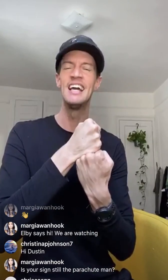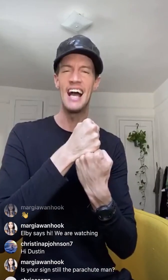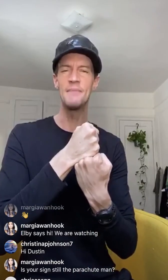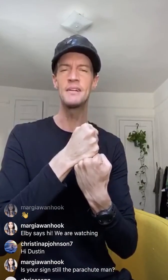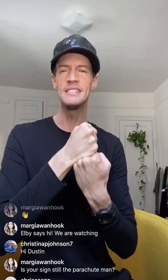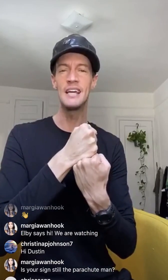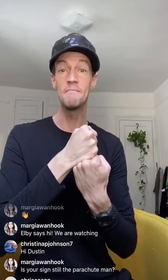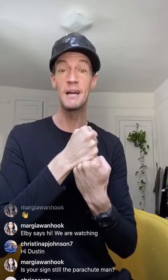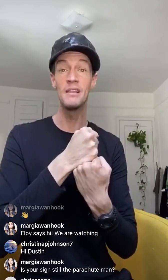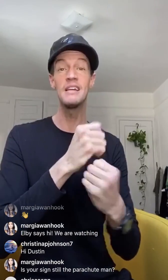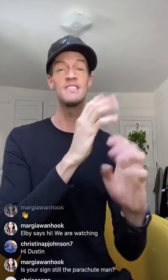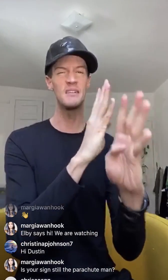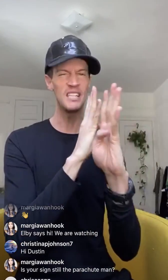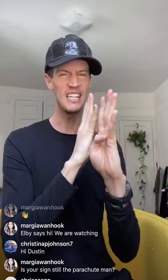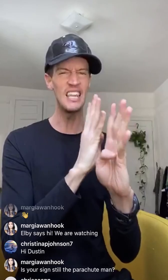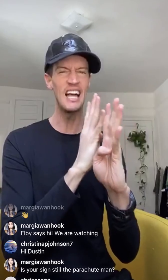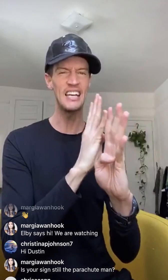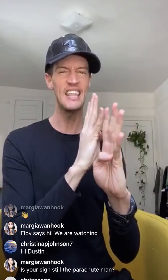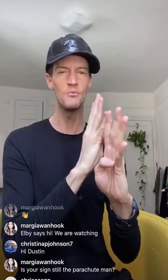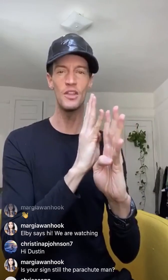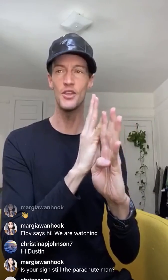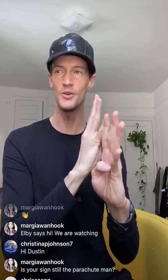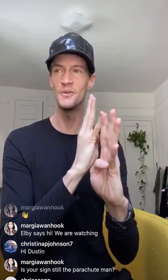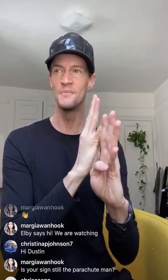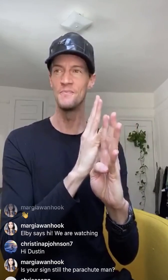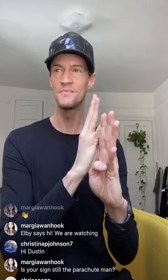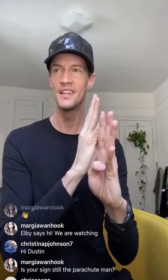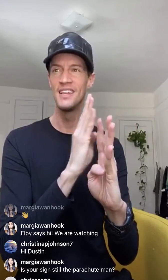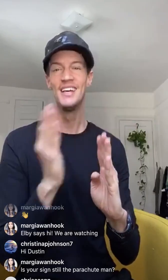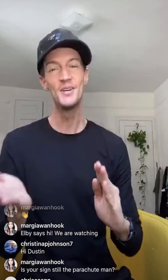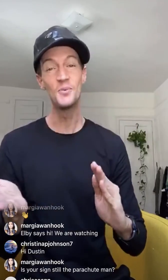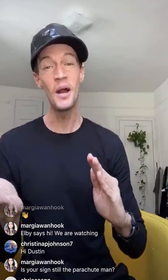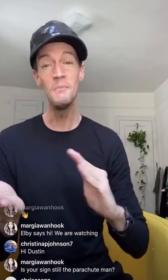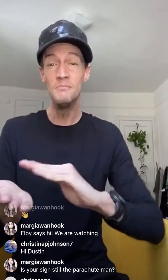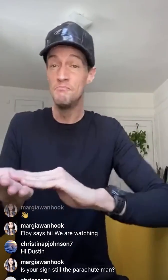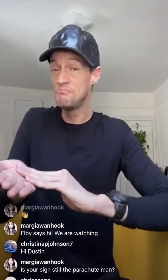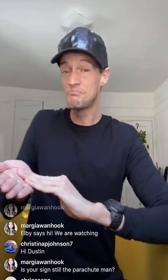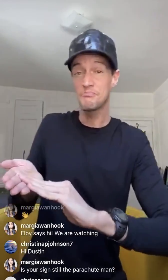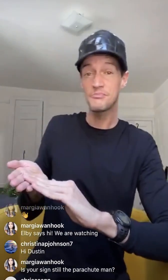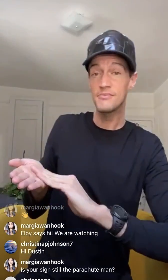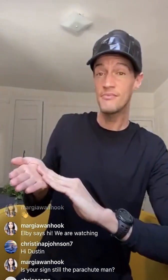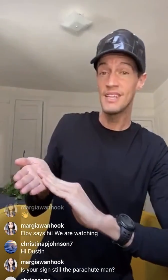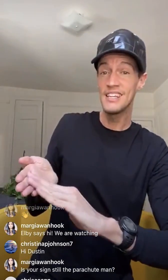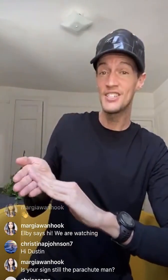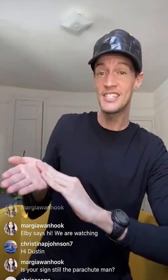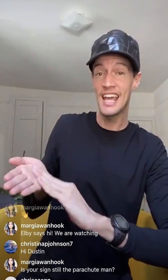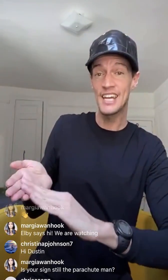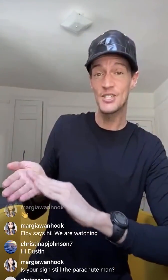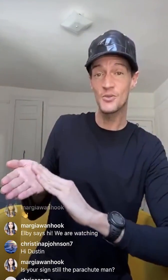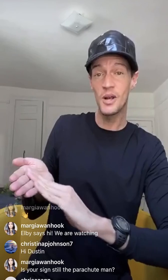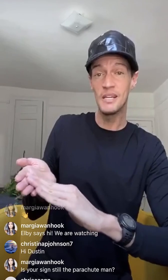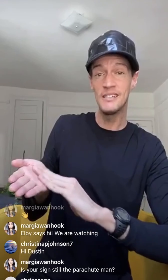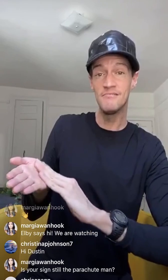up. If you wanted to endorse a candidate, you would align your beliefs with their beliefs. So to